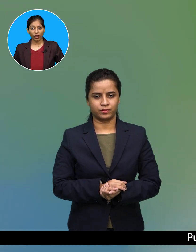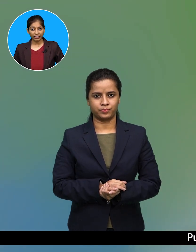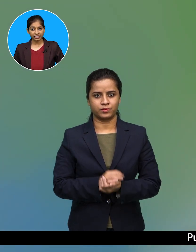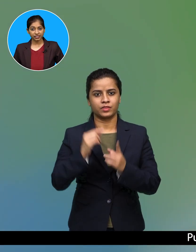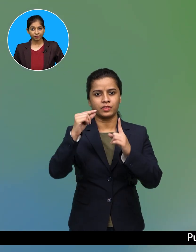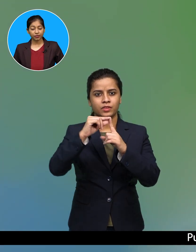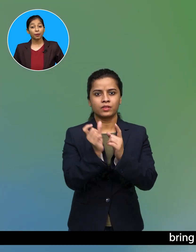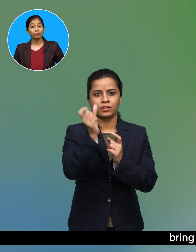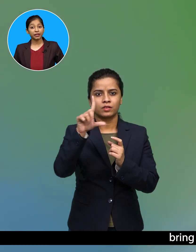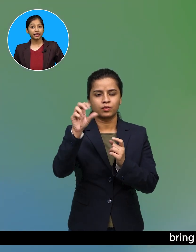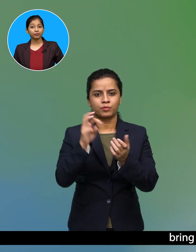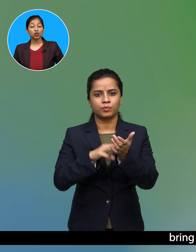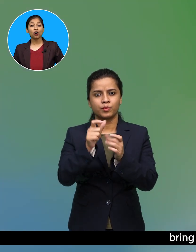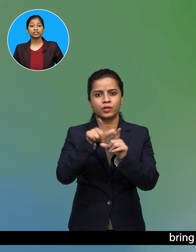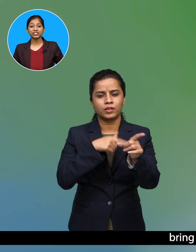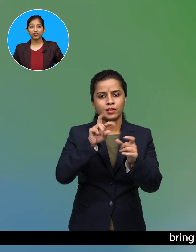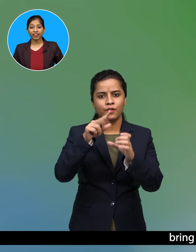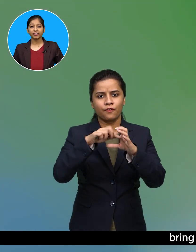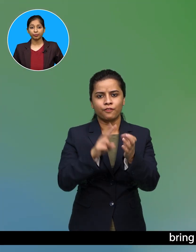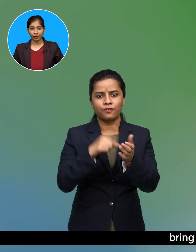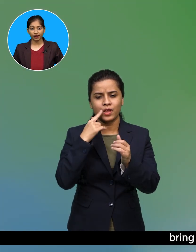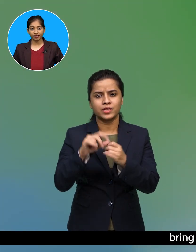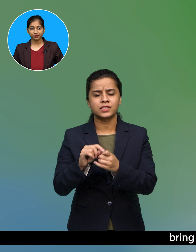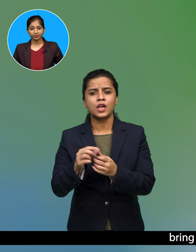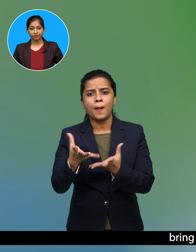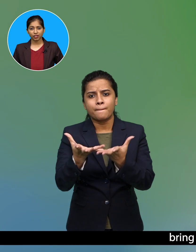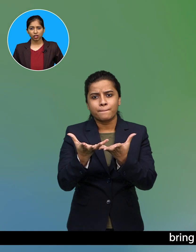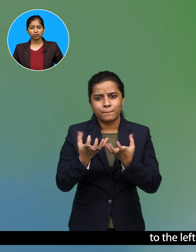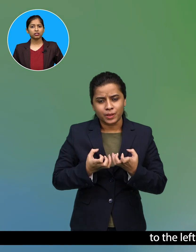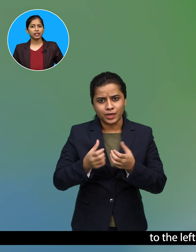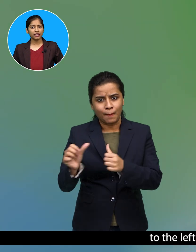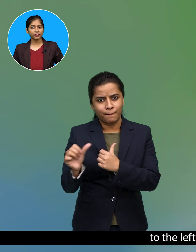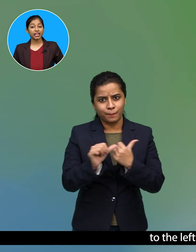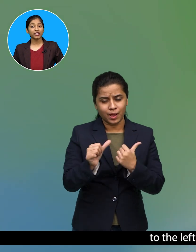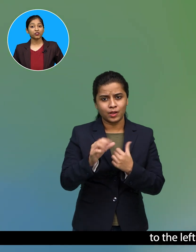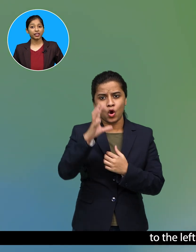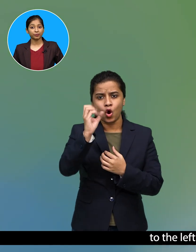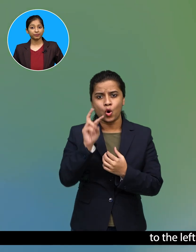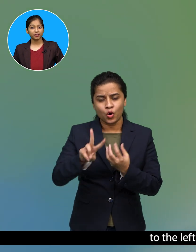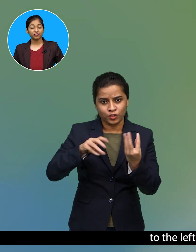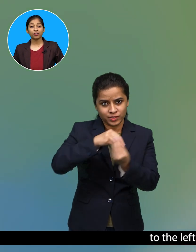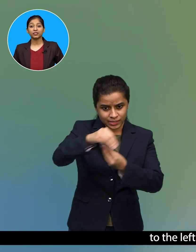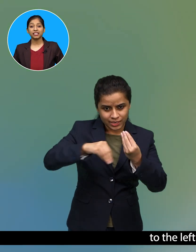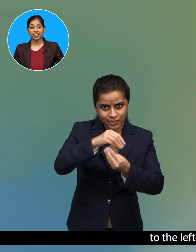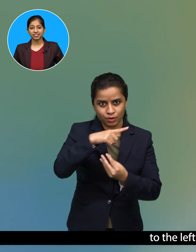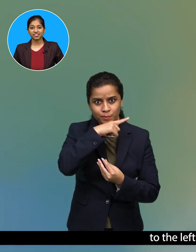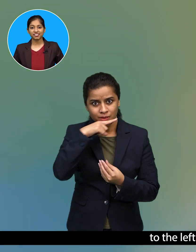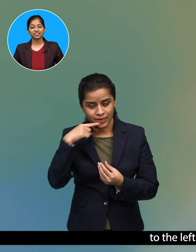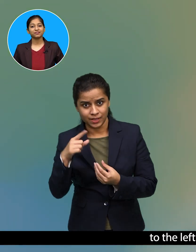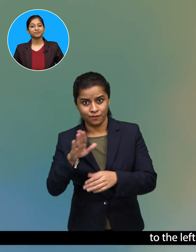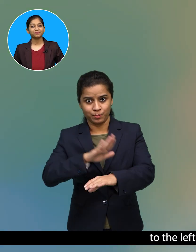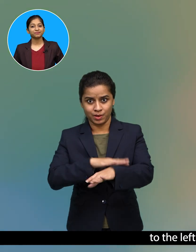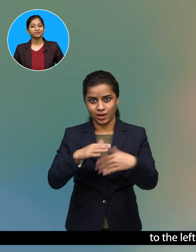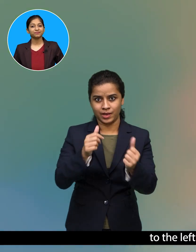Pulmonary veins bring oxygenated blood to the left atrium from the